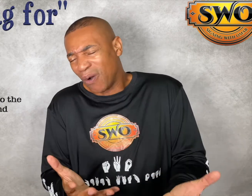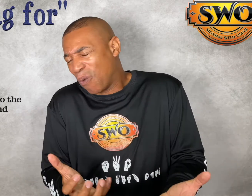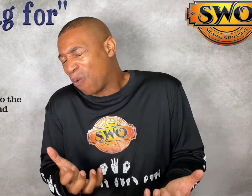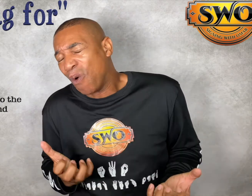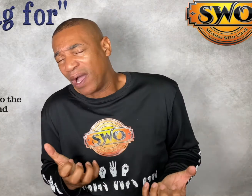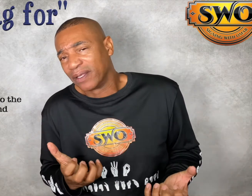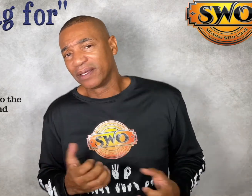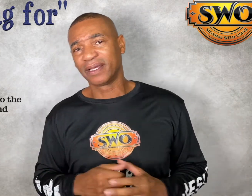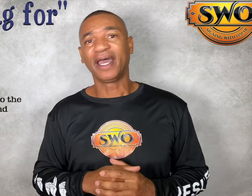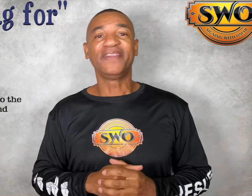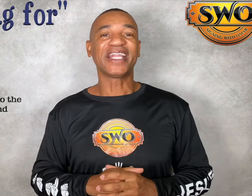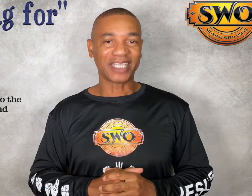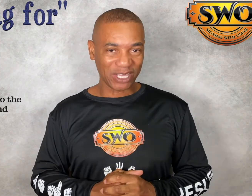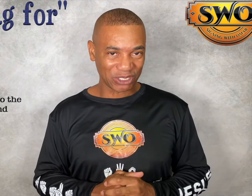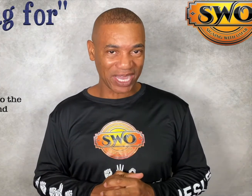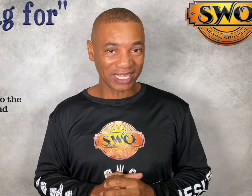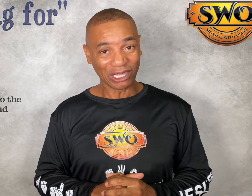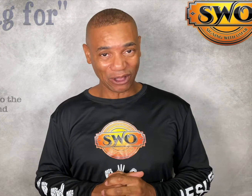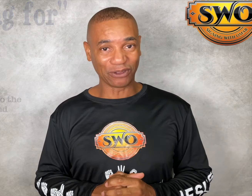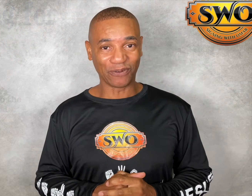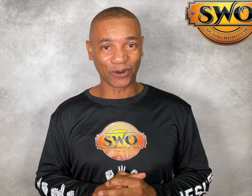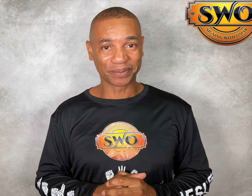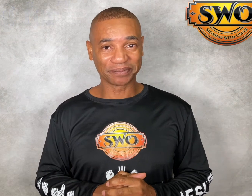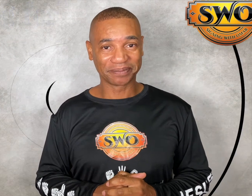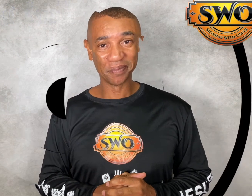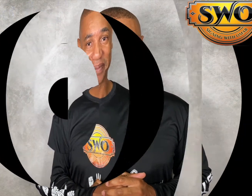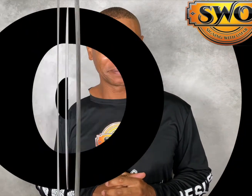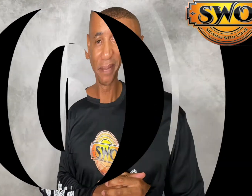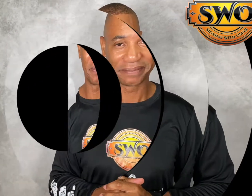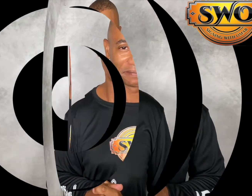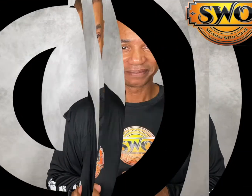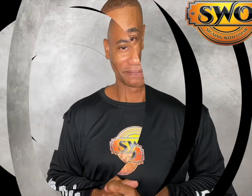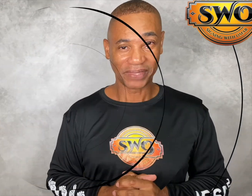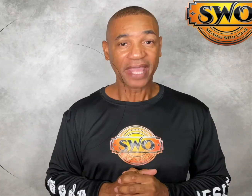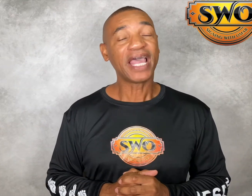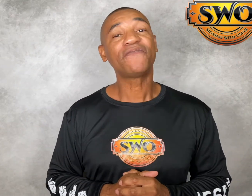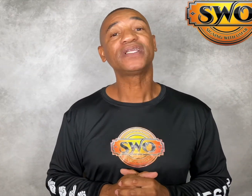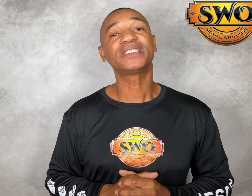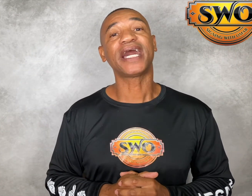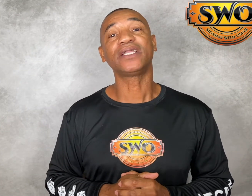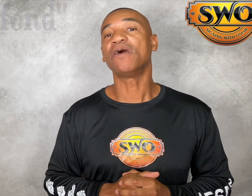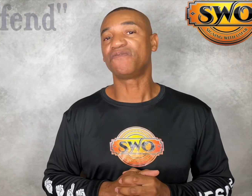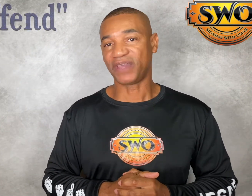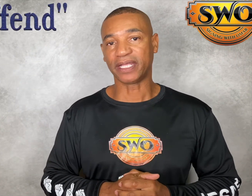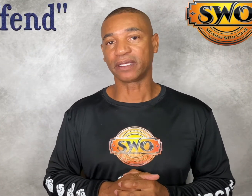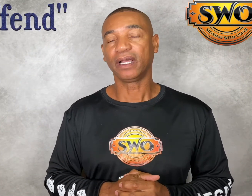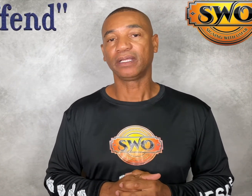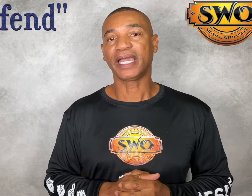That is how you sign longed for. Now for the sign offend, like